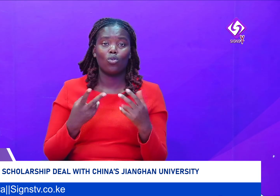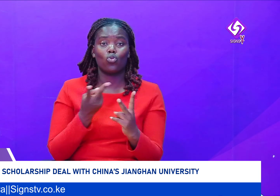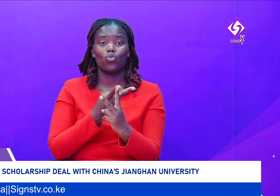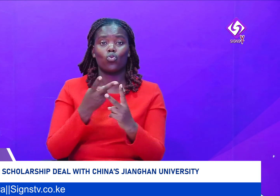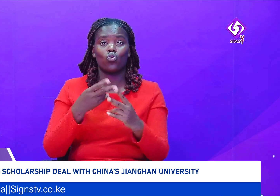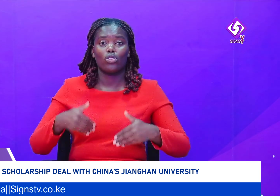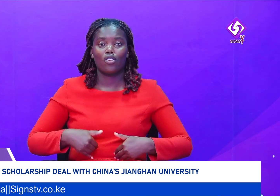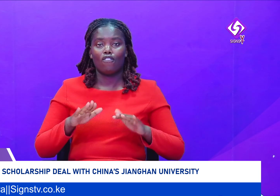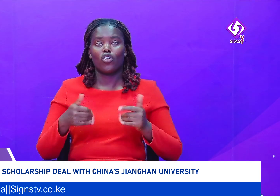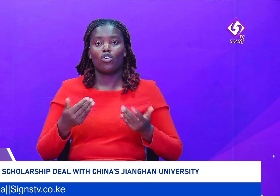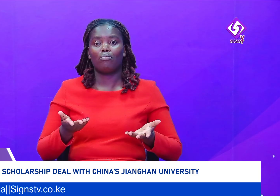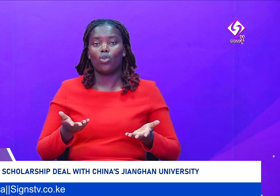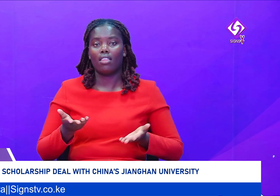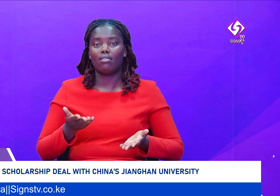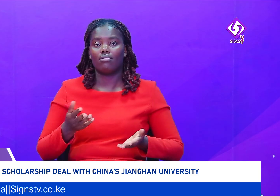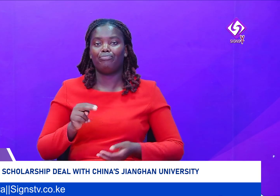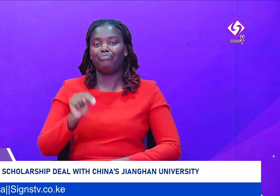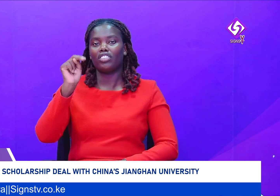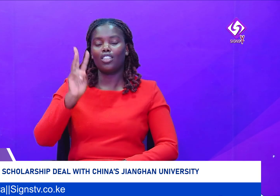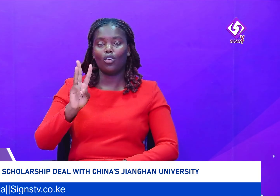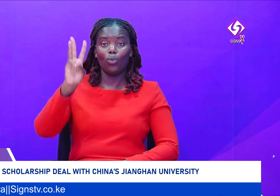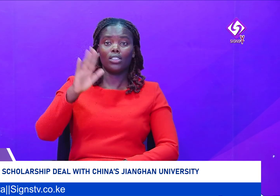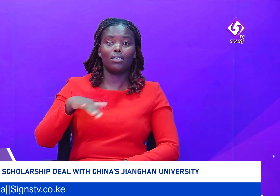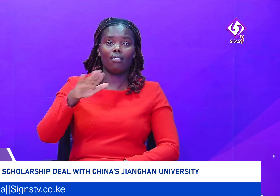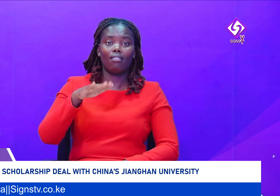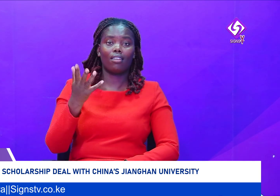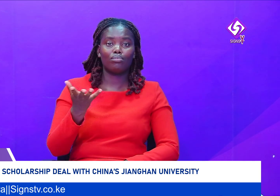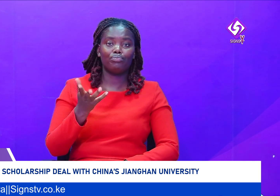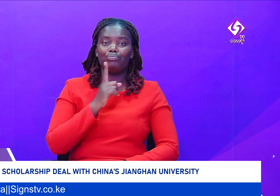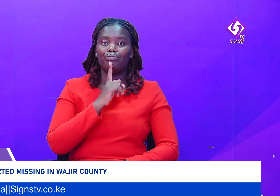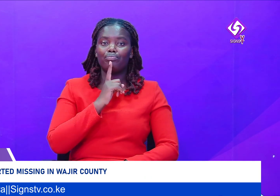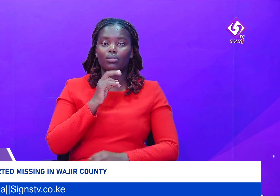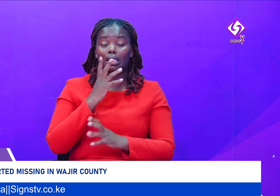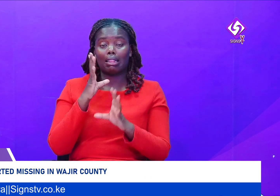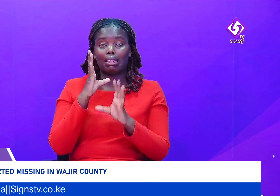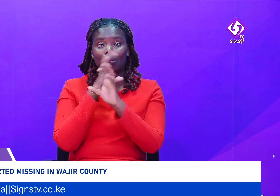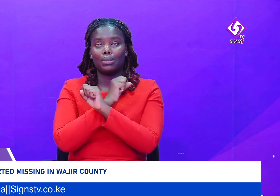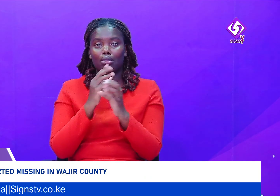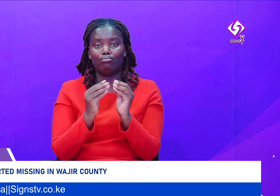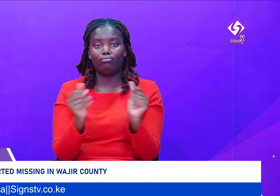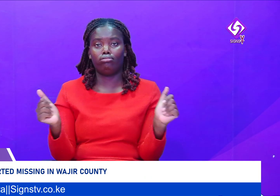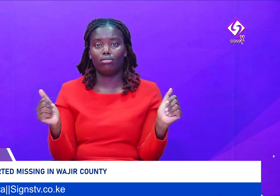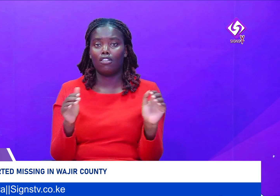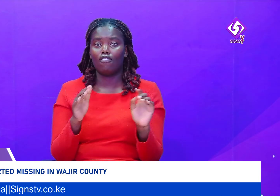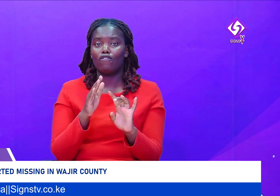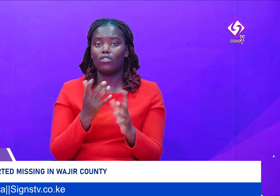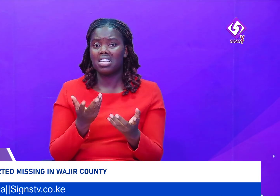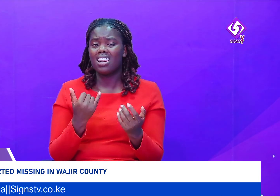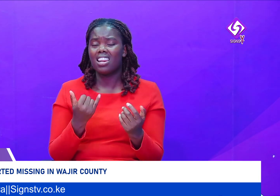And on to our next one. Two youths from Dadajabula area in North